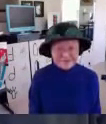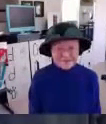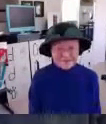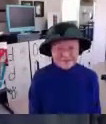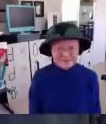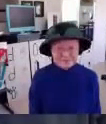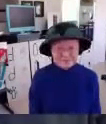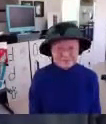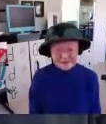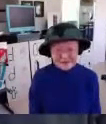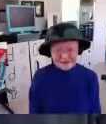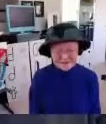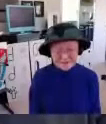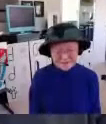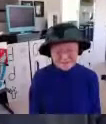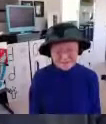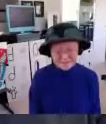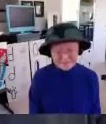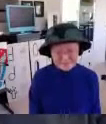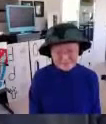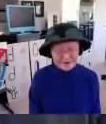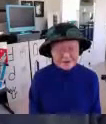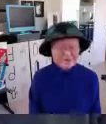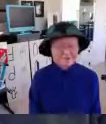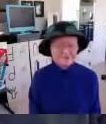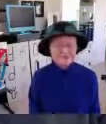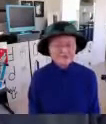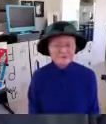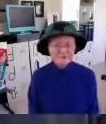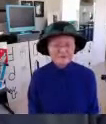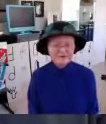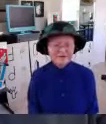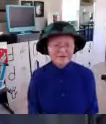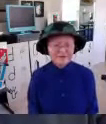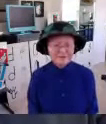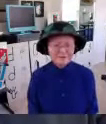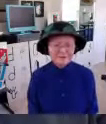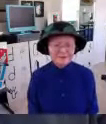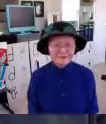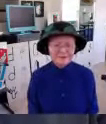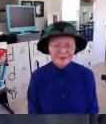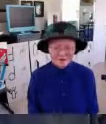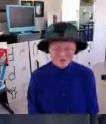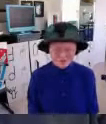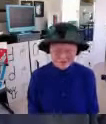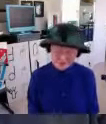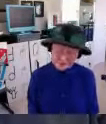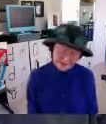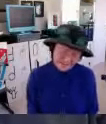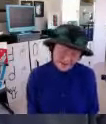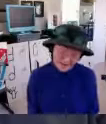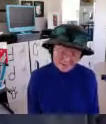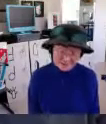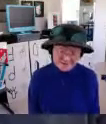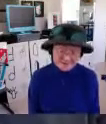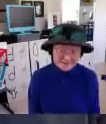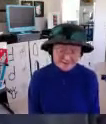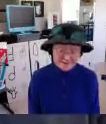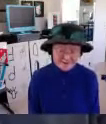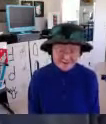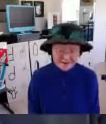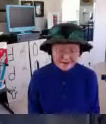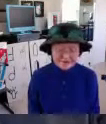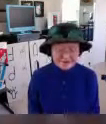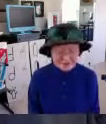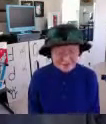like sign writing has greatly benefited from being a part of SignTyp. And to finish, what I want to say is that